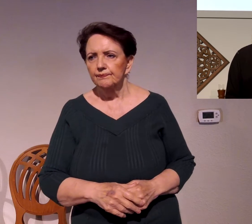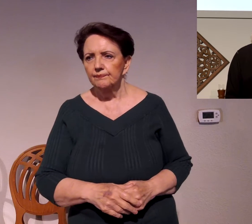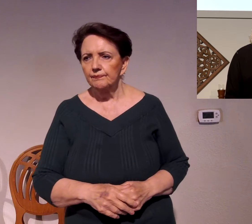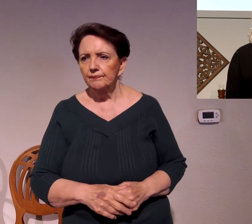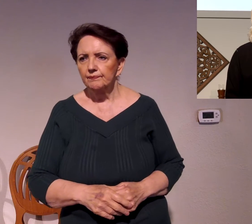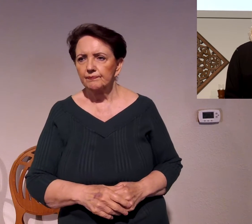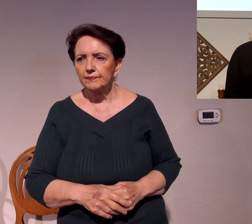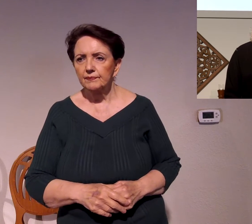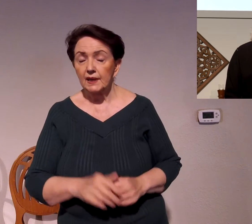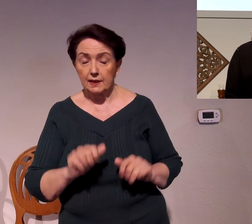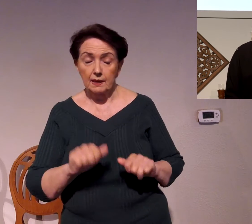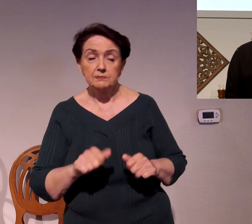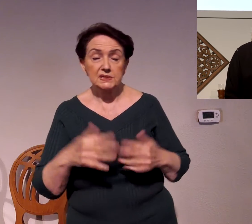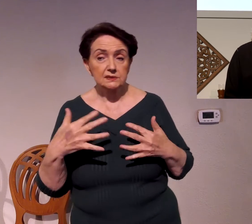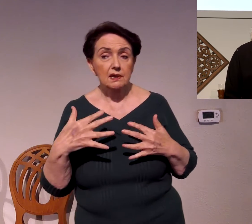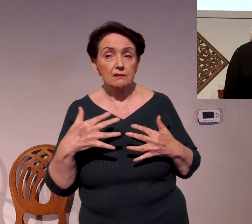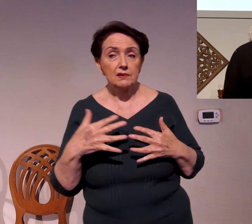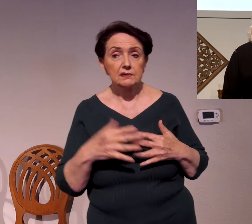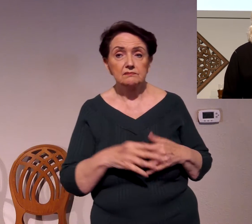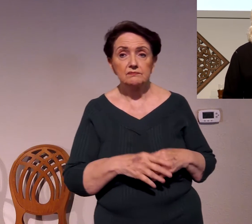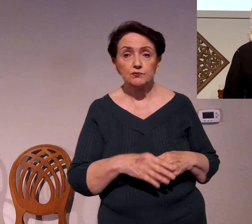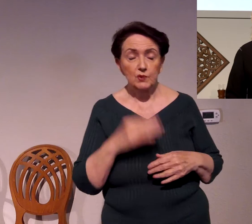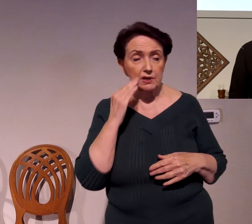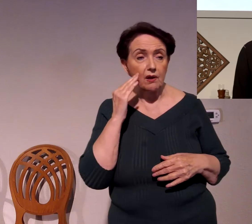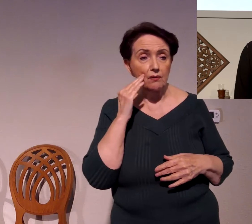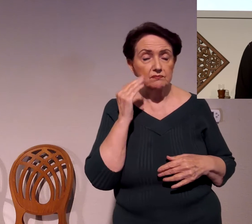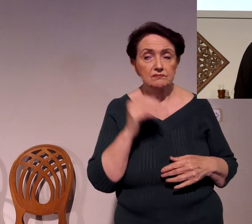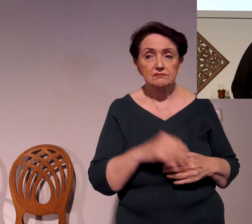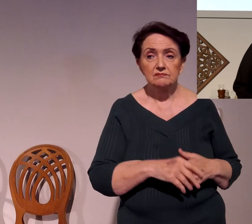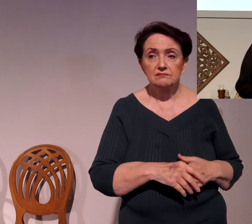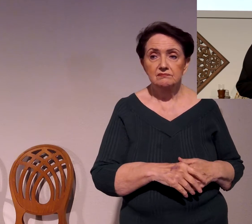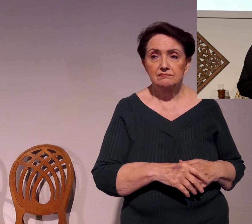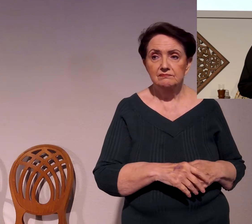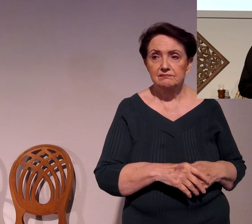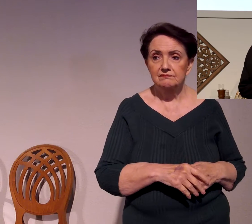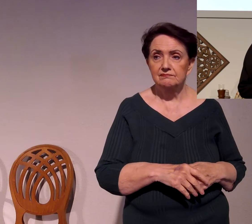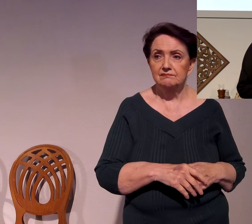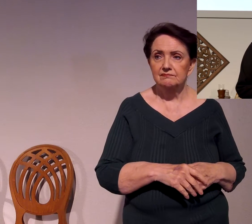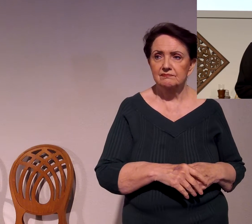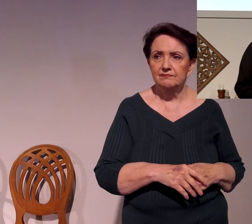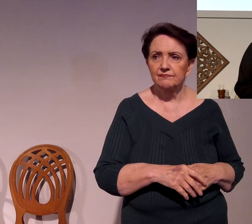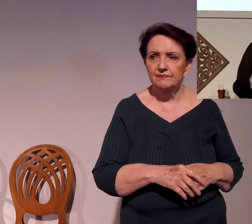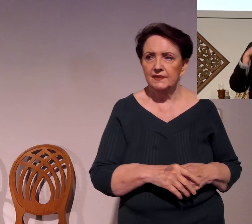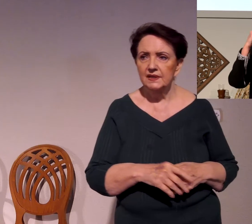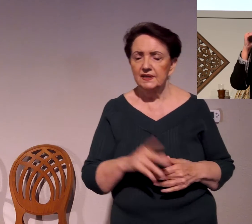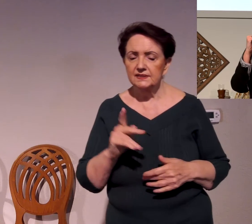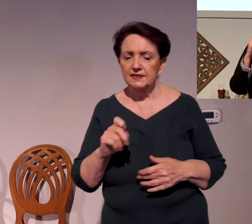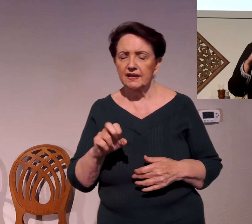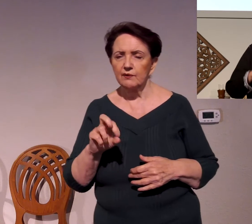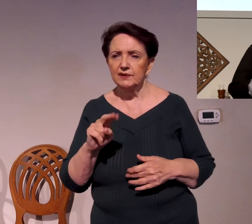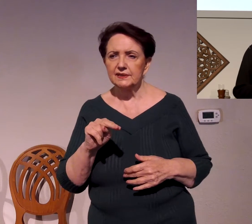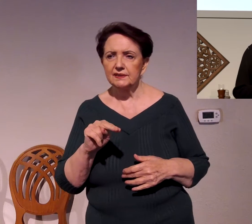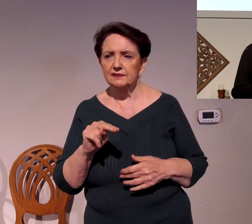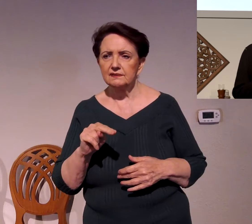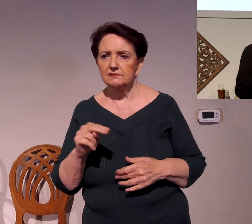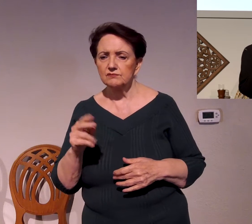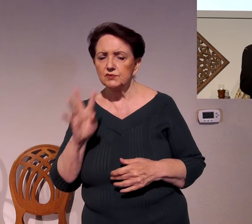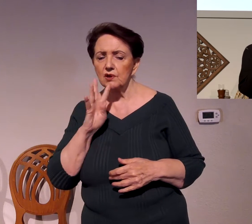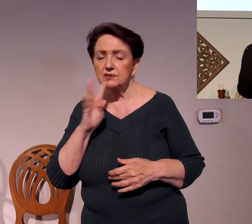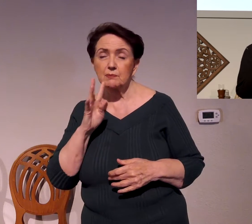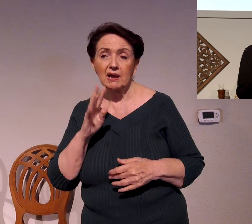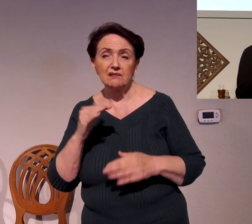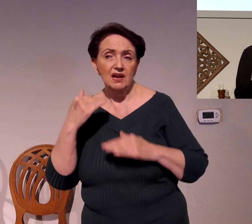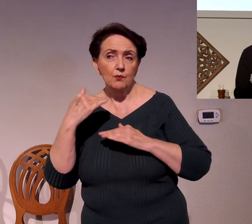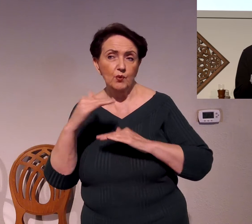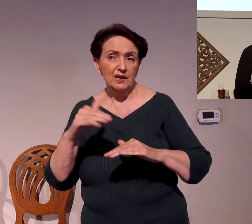And it can be a little scary, as we know, as we've read, and as Karen talked about, we limit ourselves because it